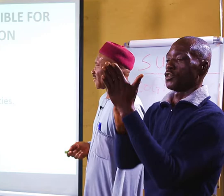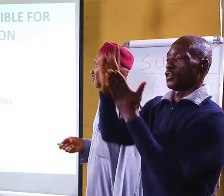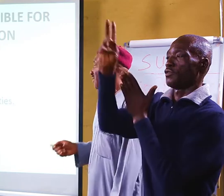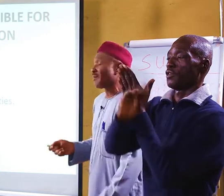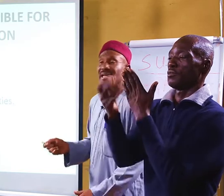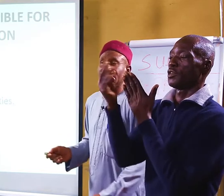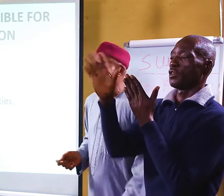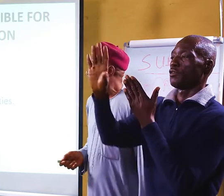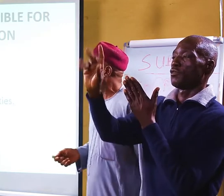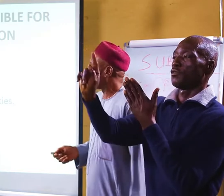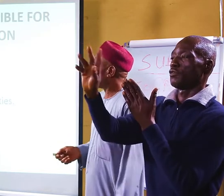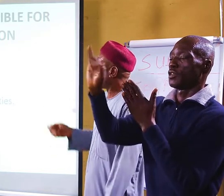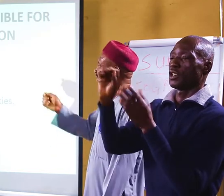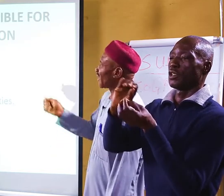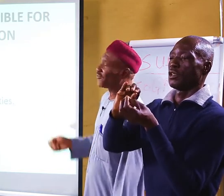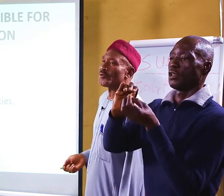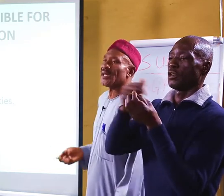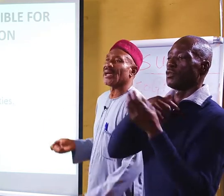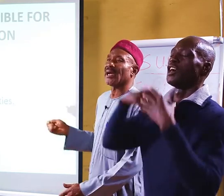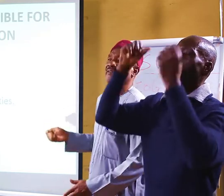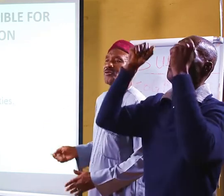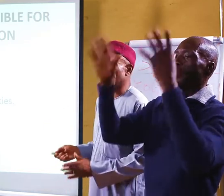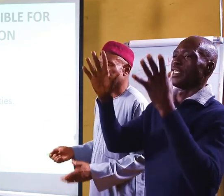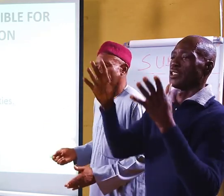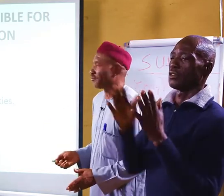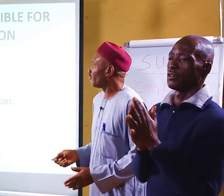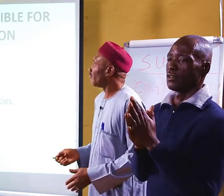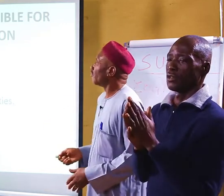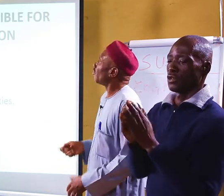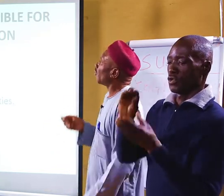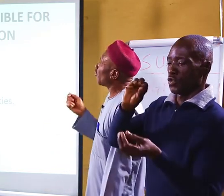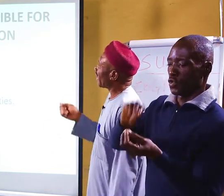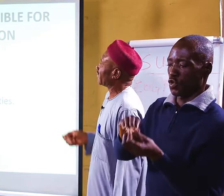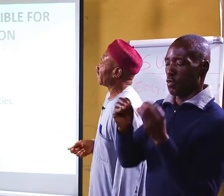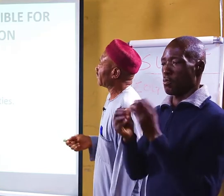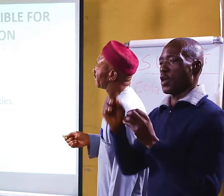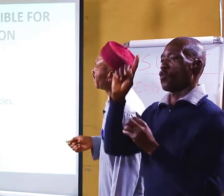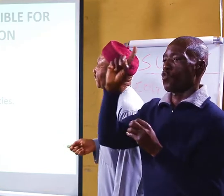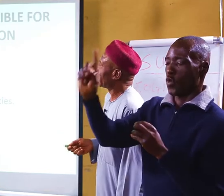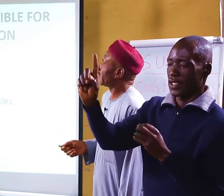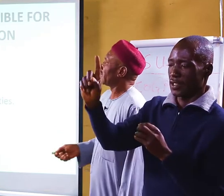of the factors. There are many, but there are a few here I have to name. One,